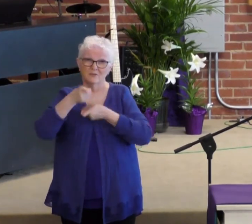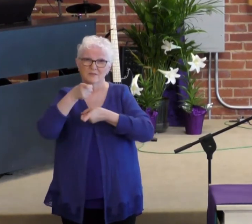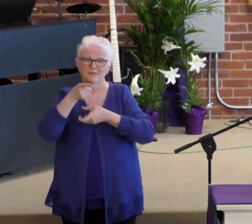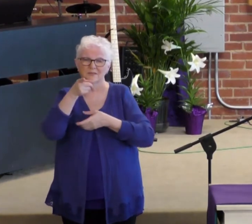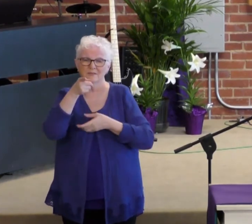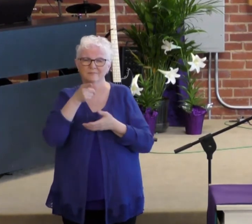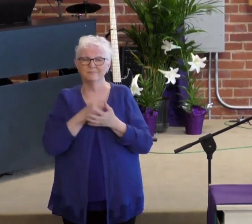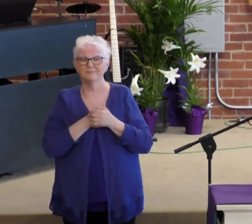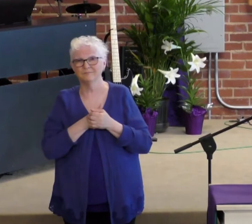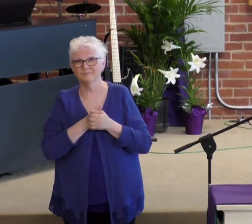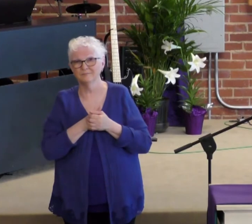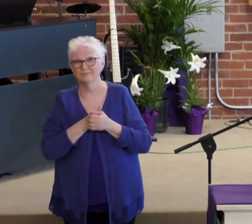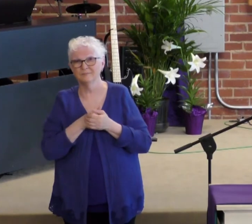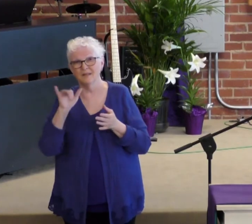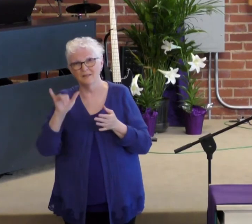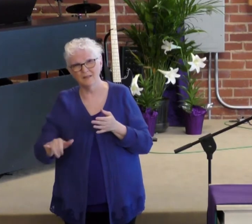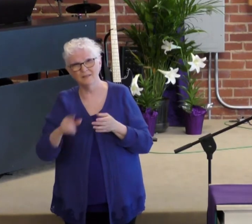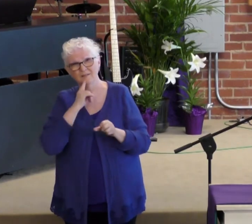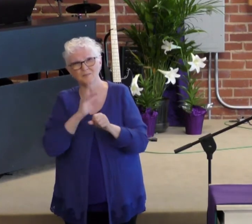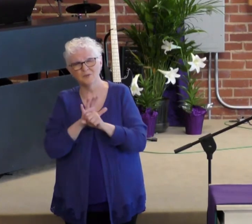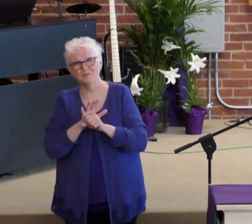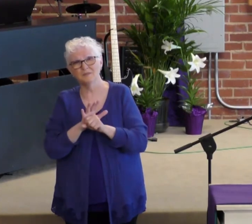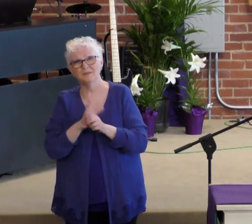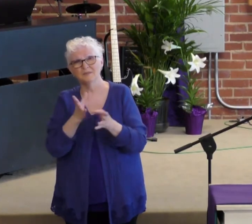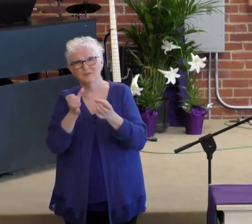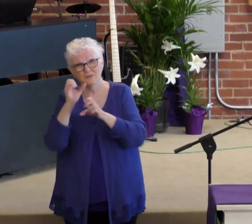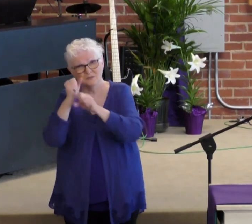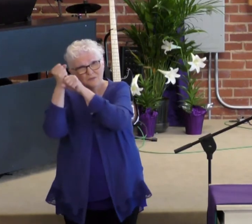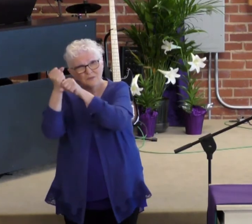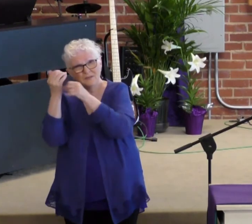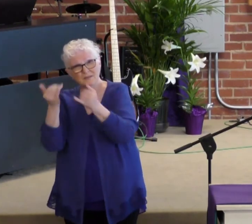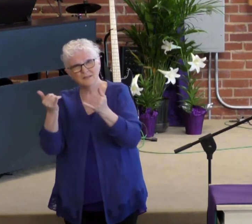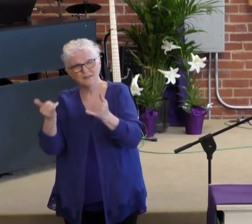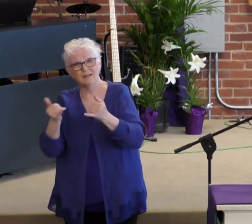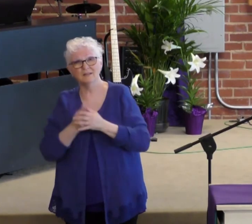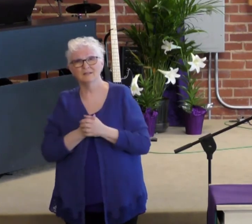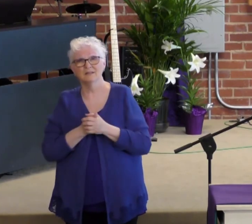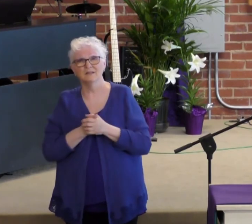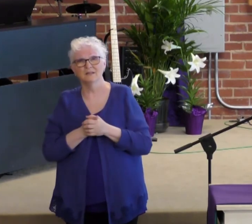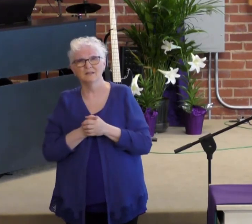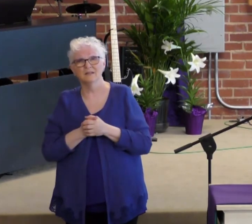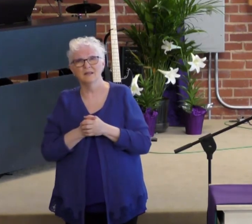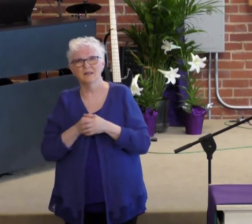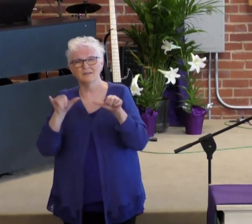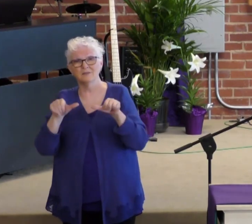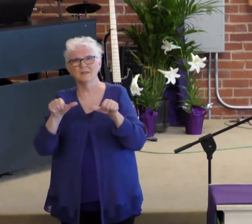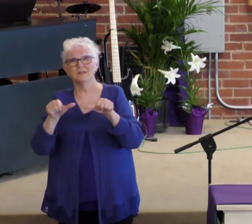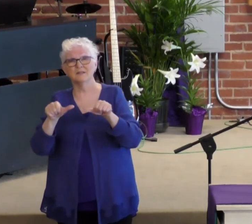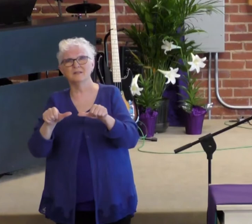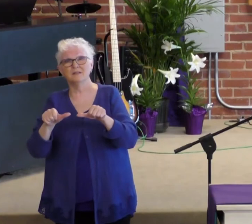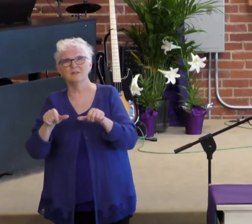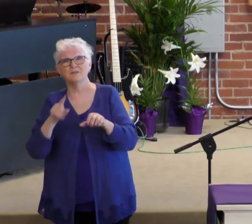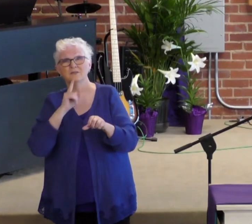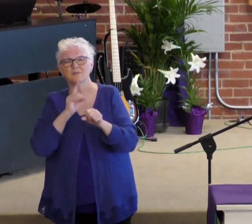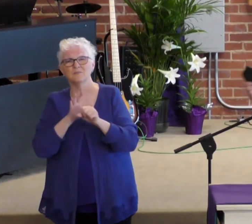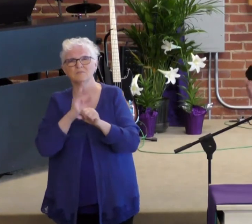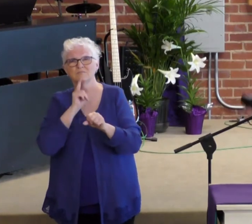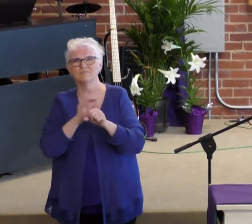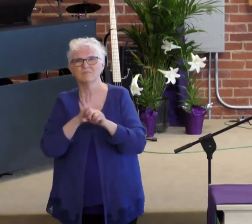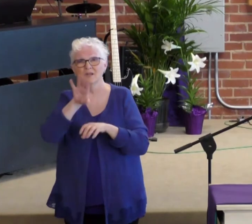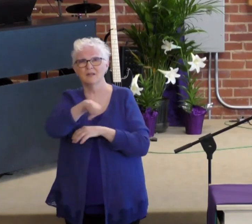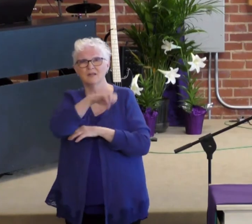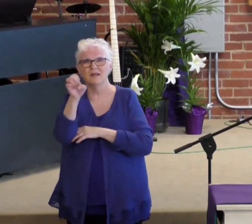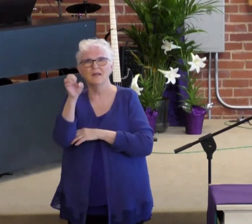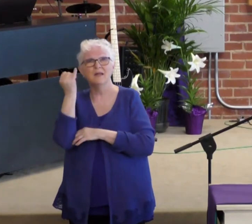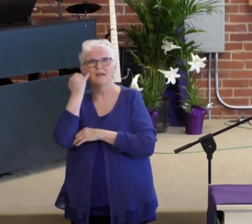that's the promise I want you to hang on to today as we continue the promises of Easter, is that if God